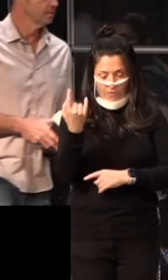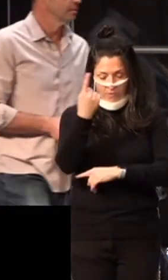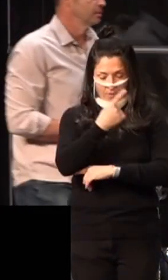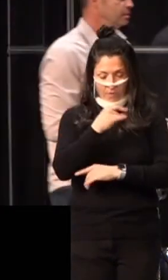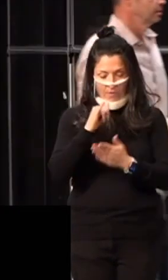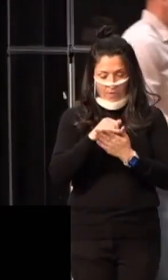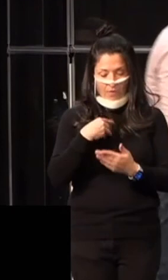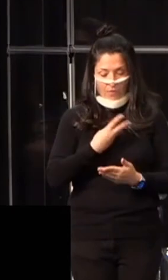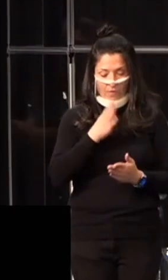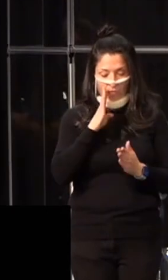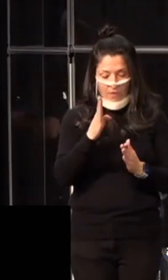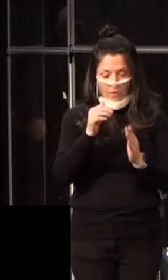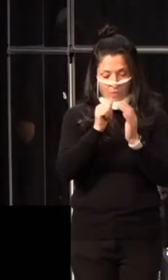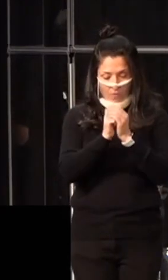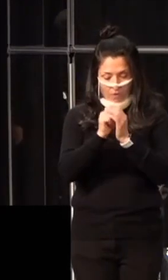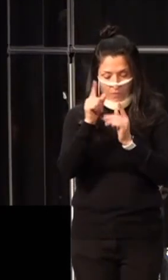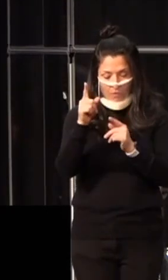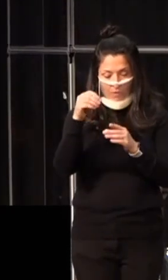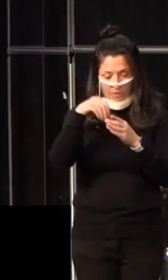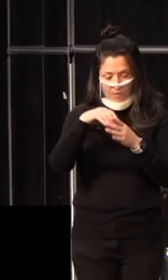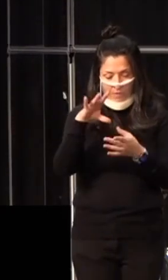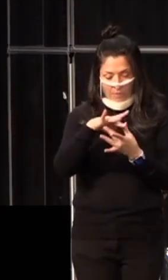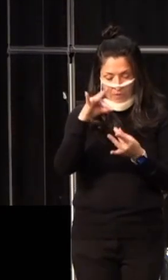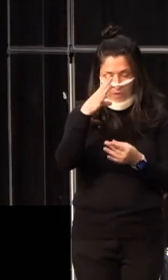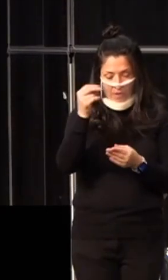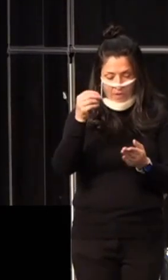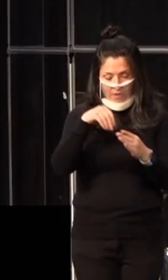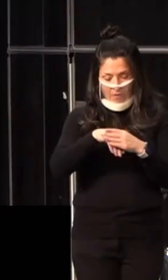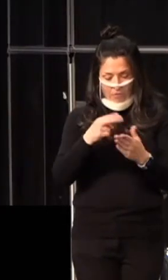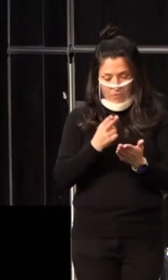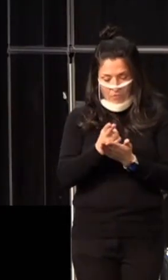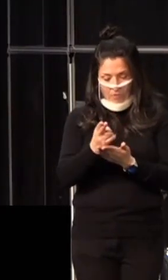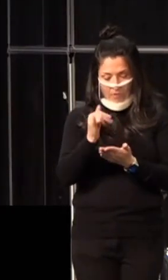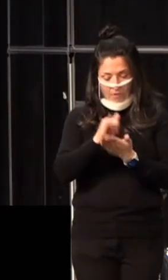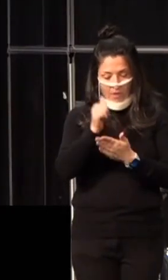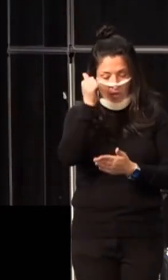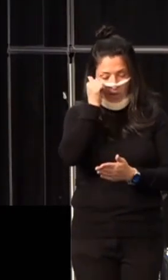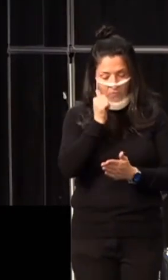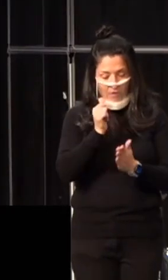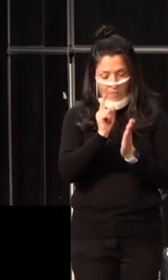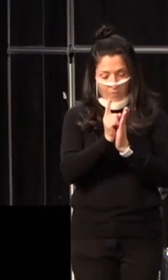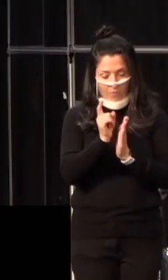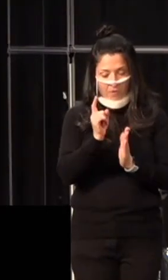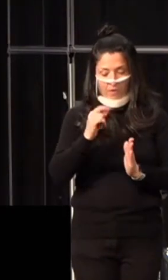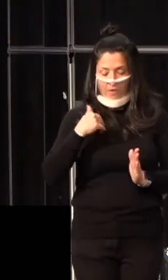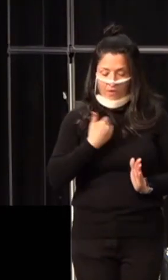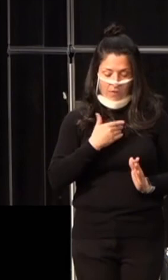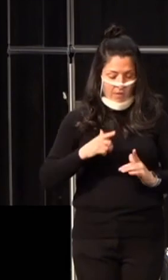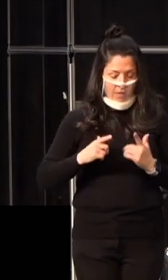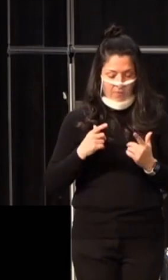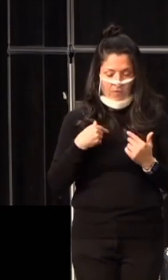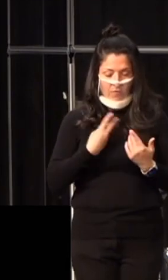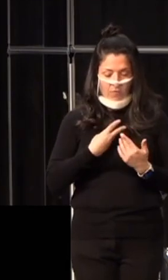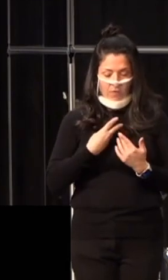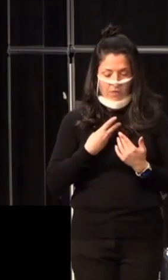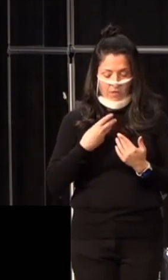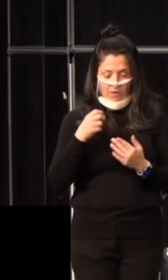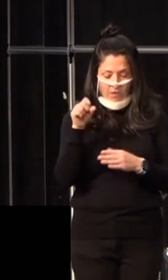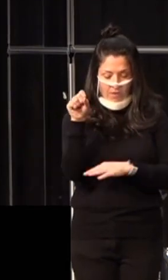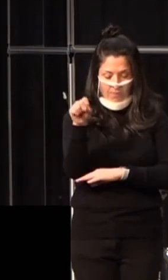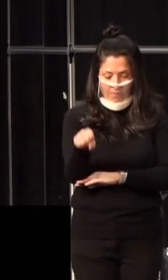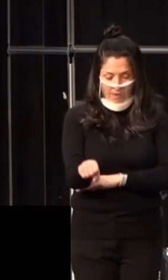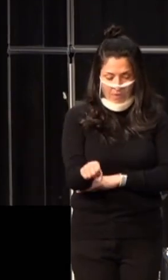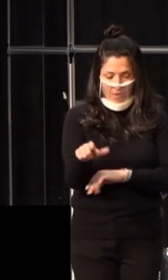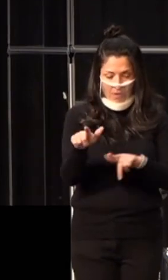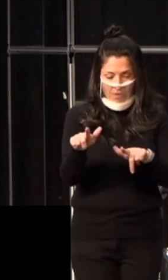that we would worship you in spirit and in truth every moment of our lives, that we would bow low and